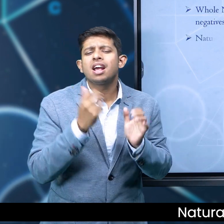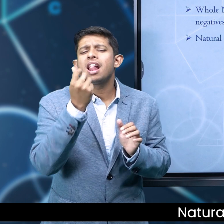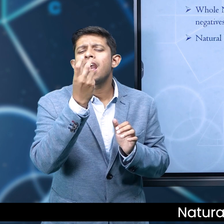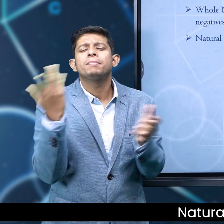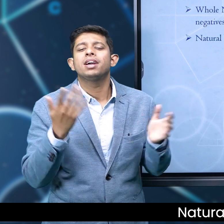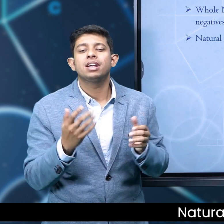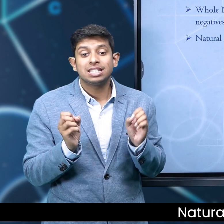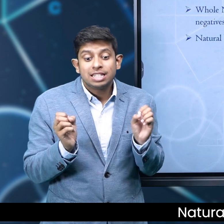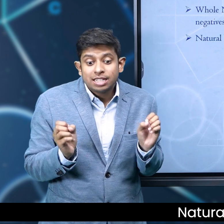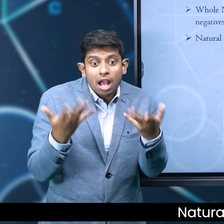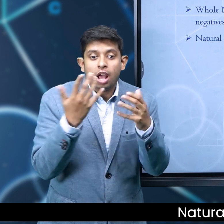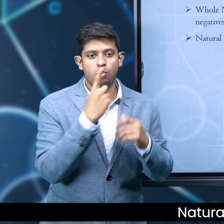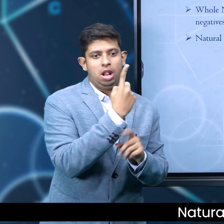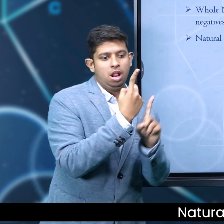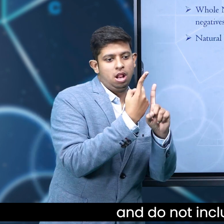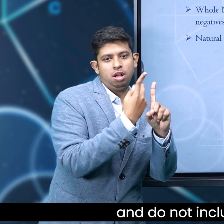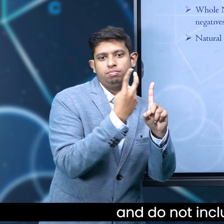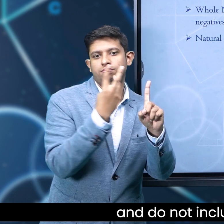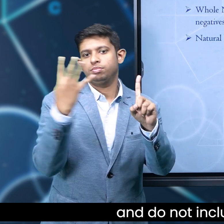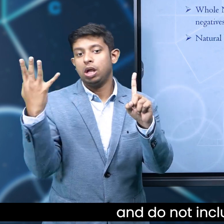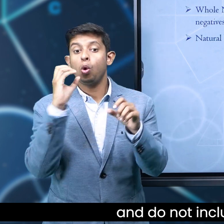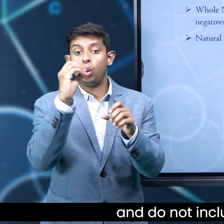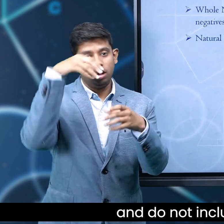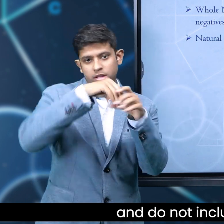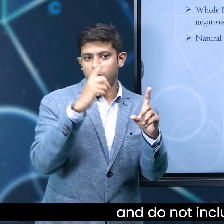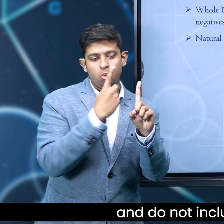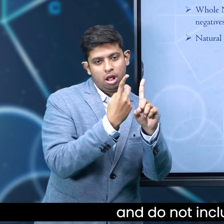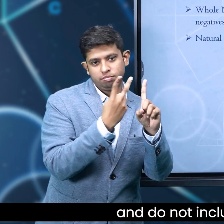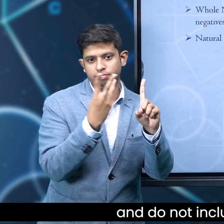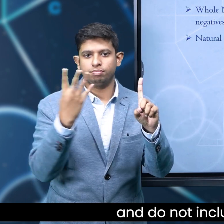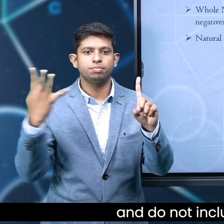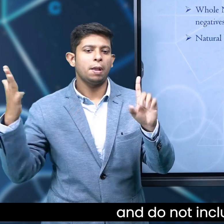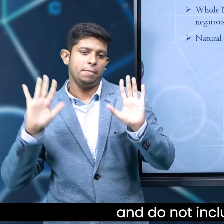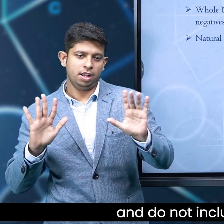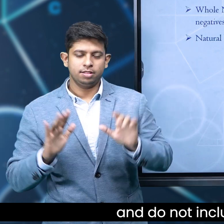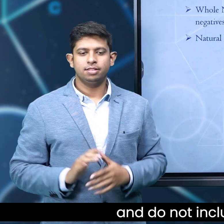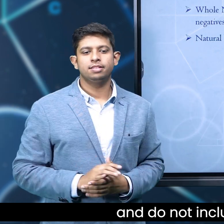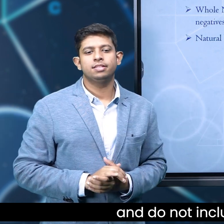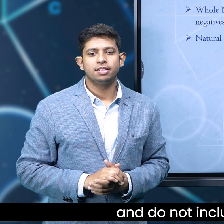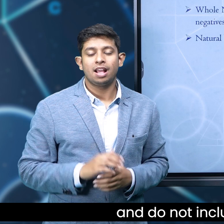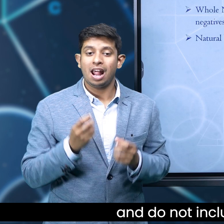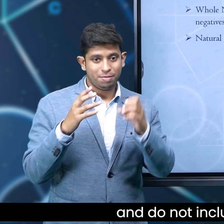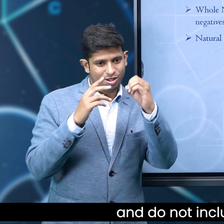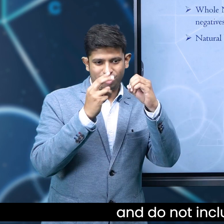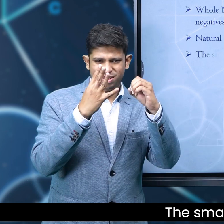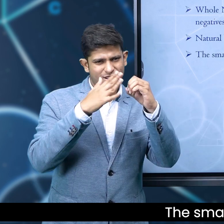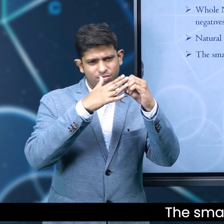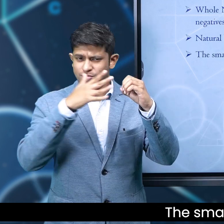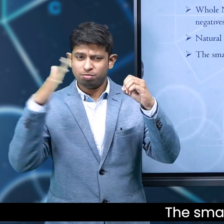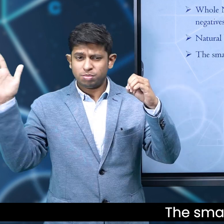Natural numbers start from 1 and do not include 0, while whole numbers do. The smallest whole